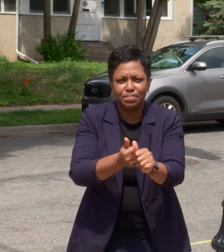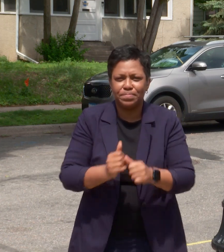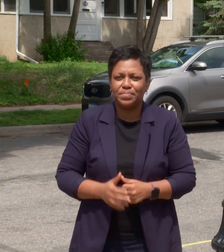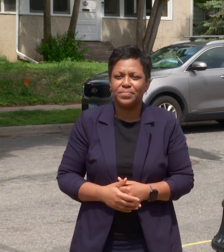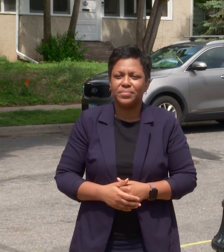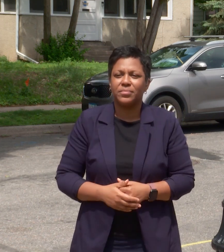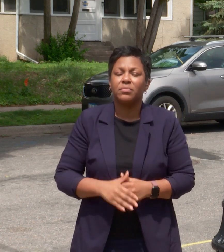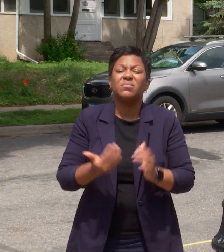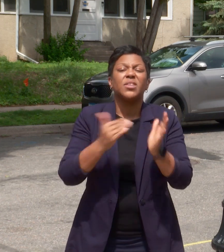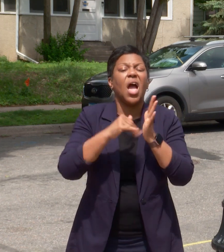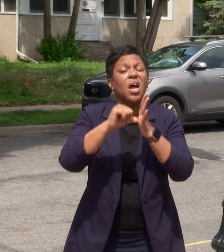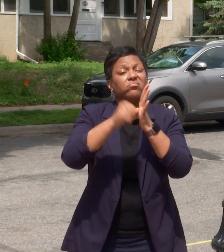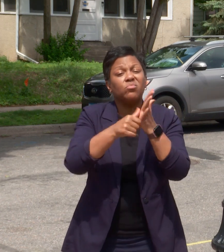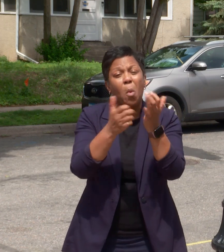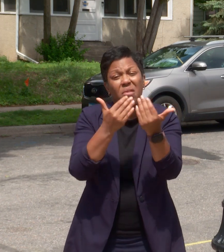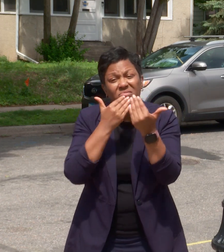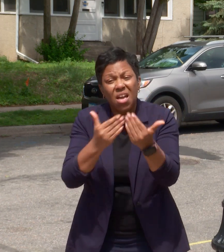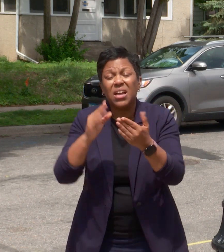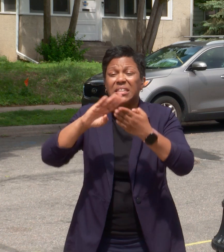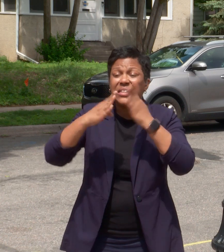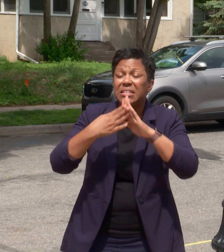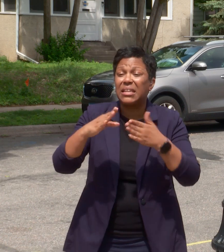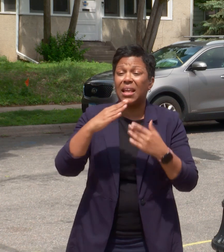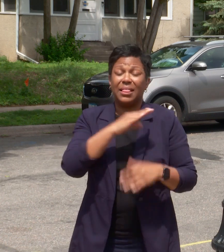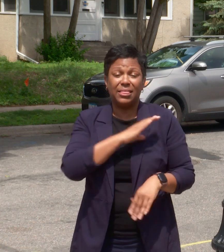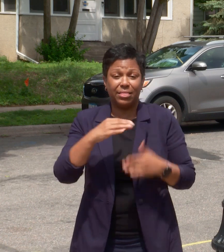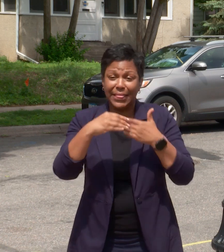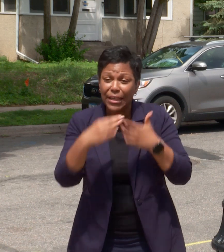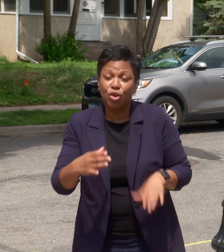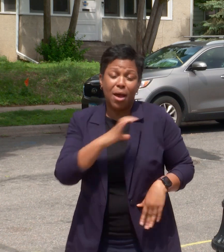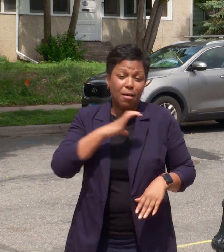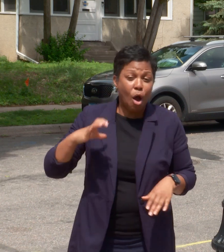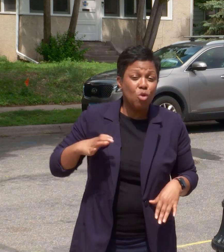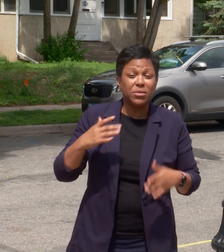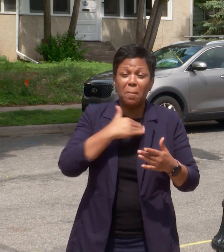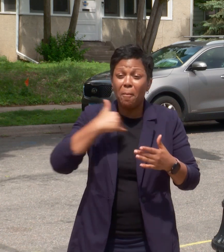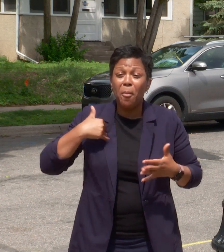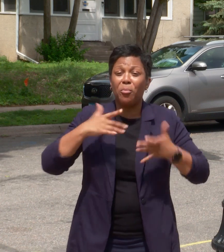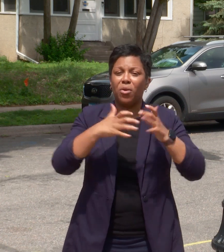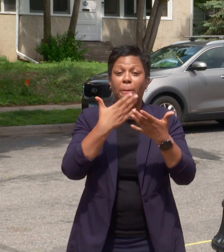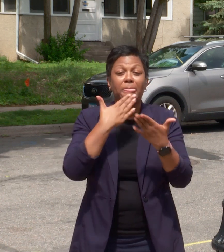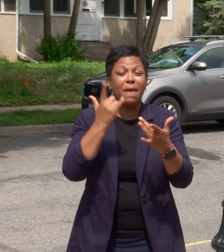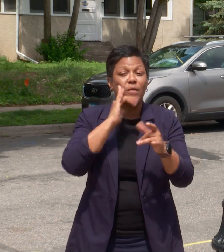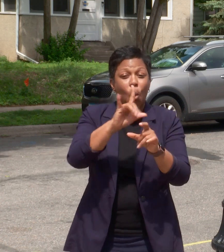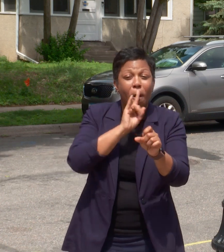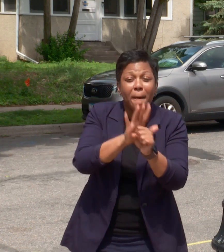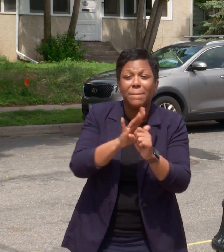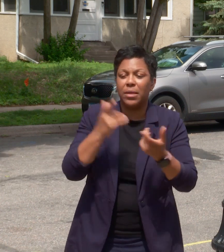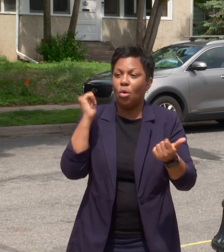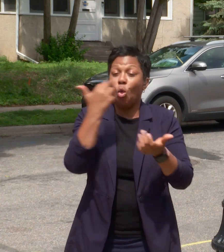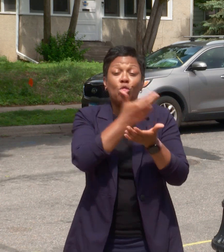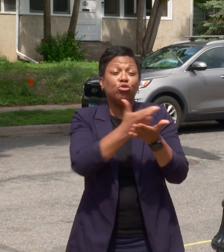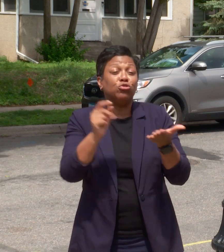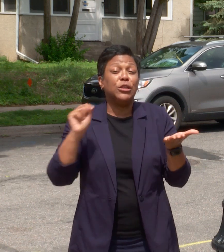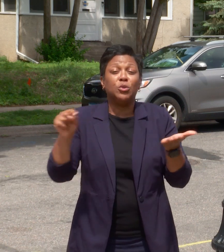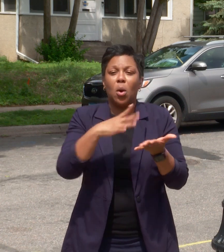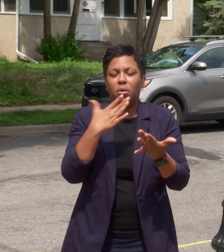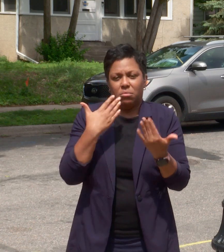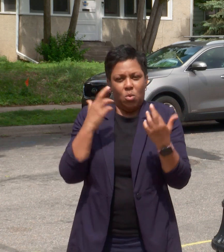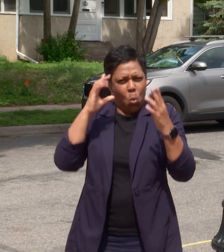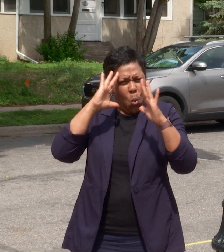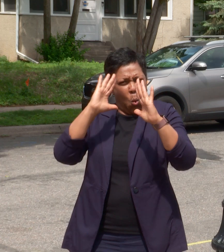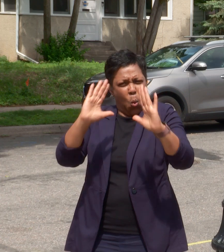council members for these additional resources. And we'll be on track to repair those 450 lights and 17 miles of